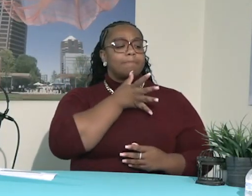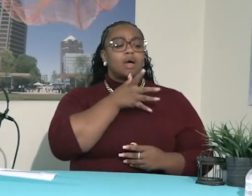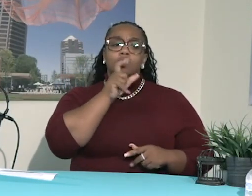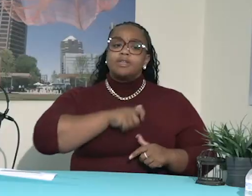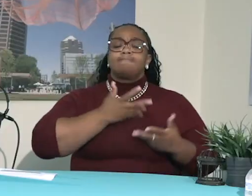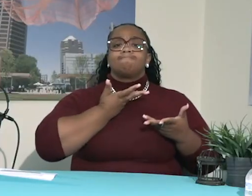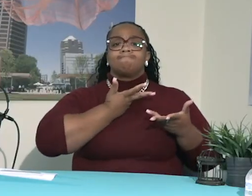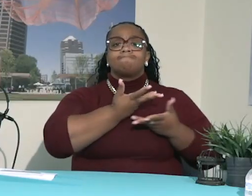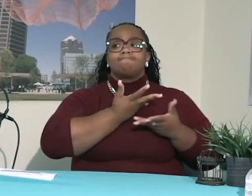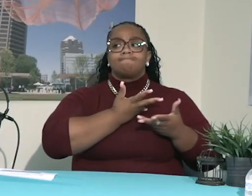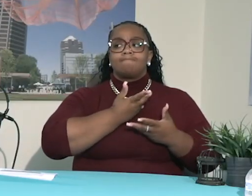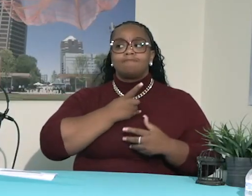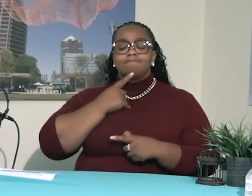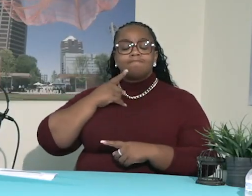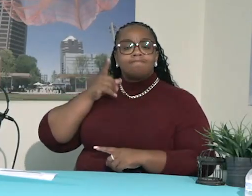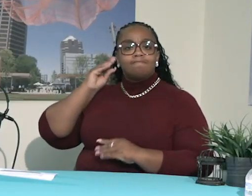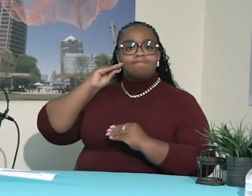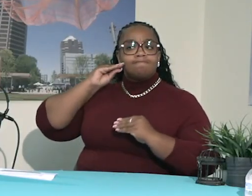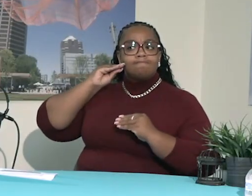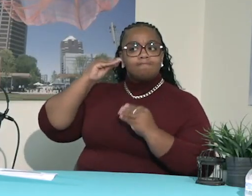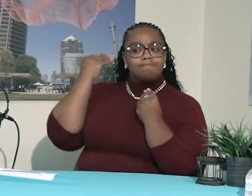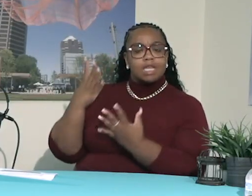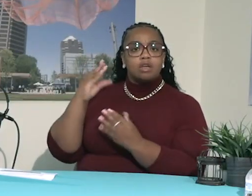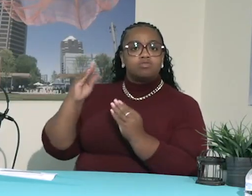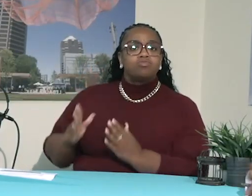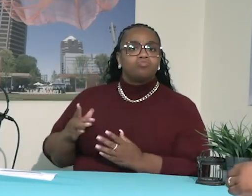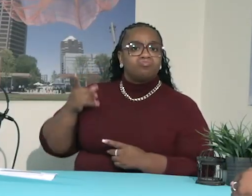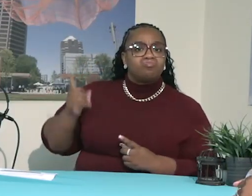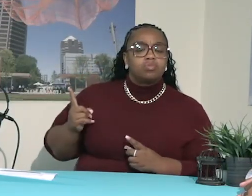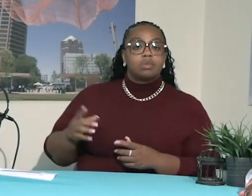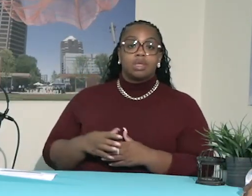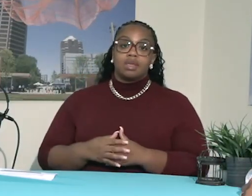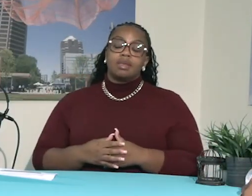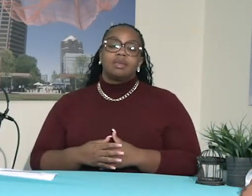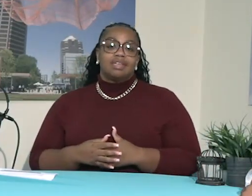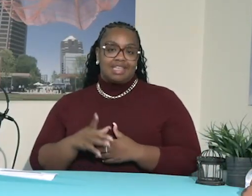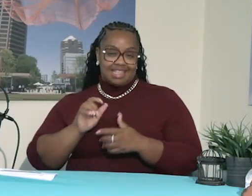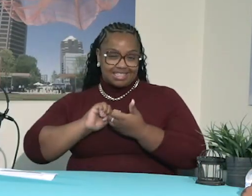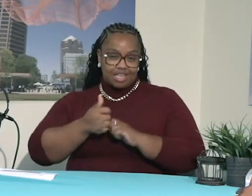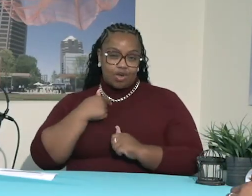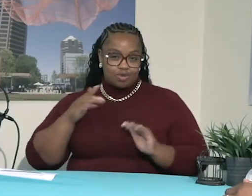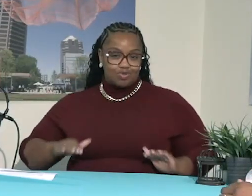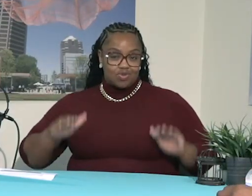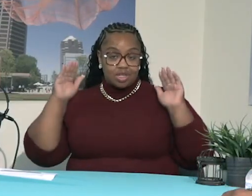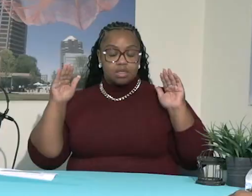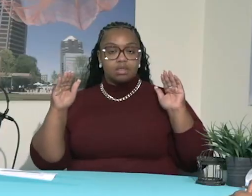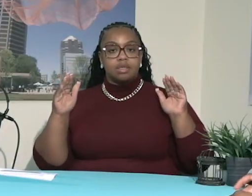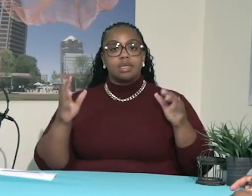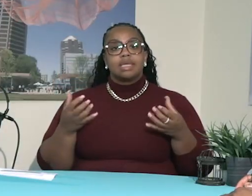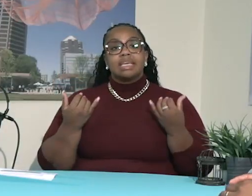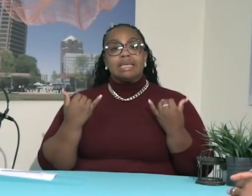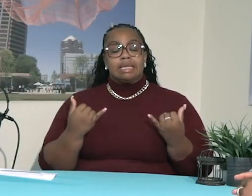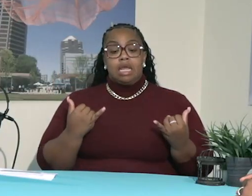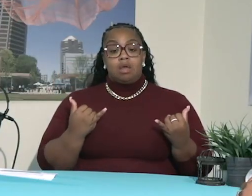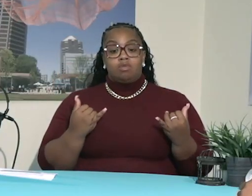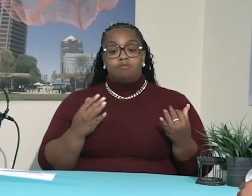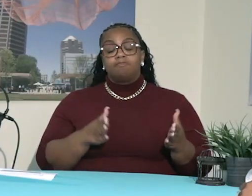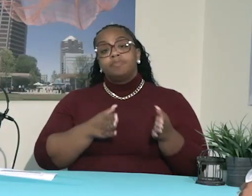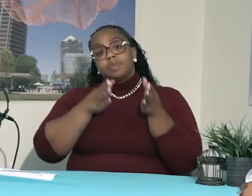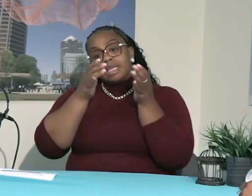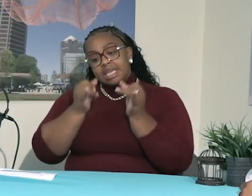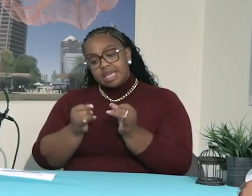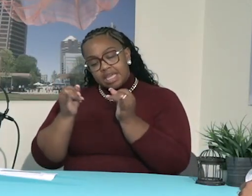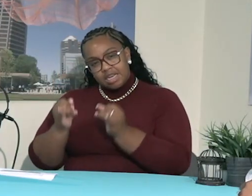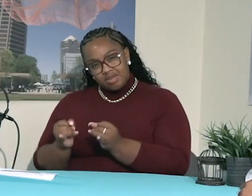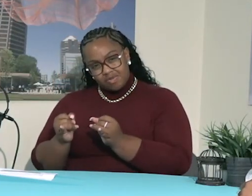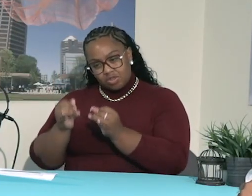definitely, pay homage to how I was raised. Okay. As far as individuals who I feel influenced, I would